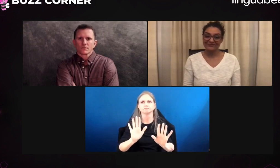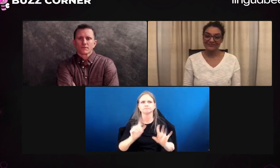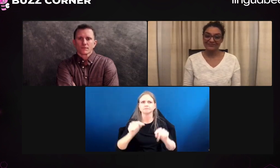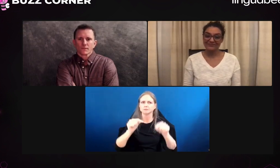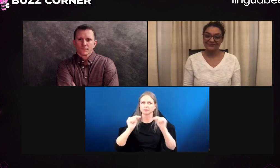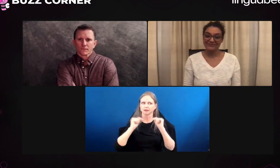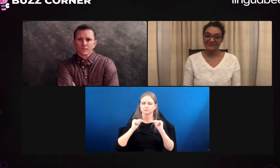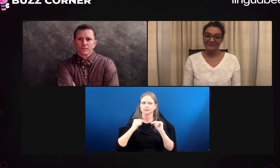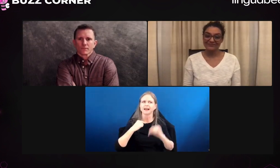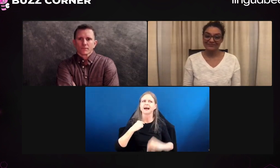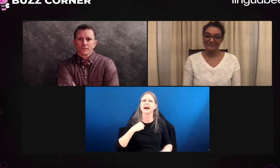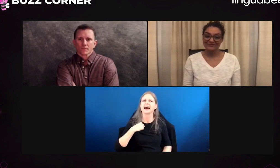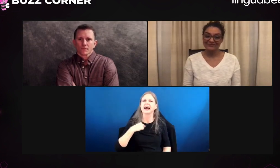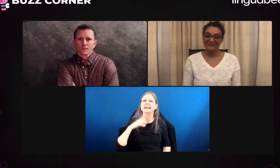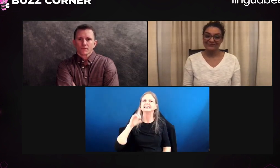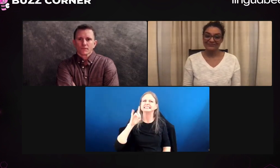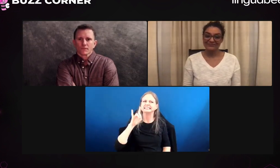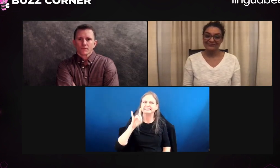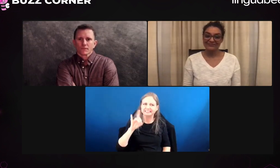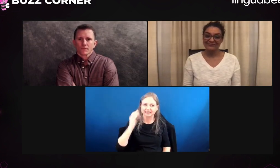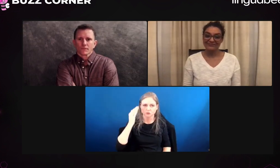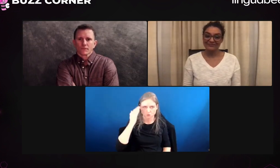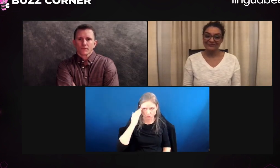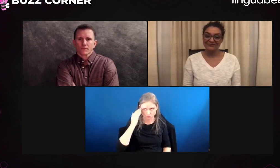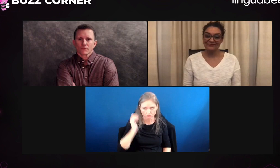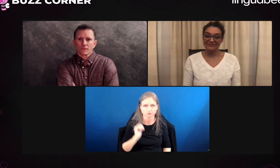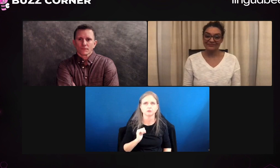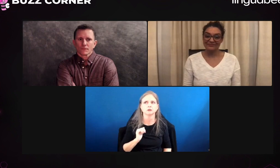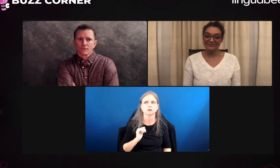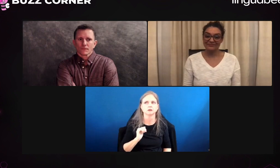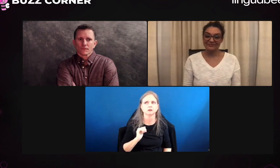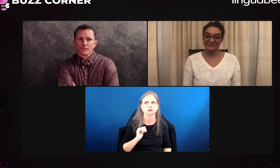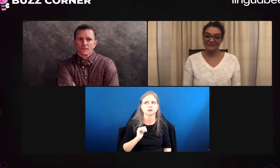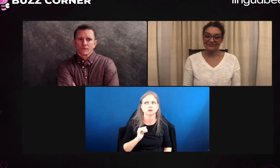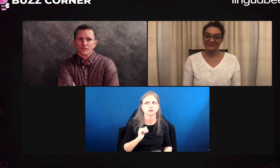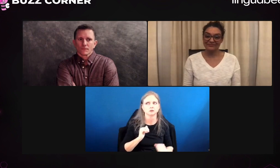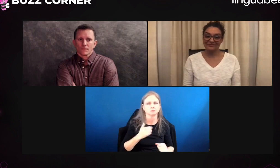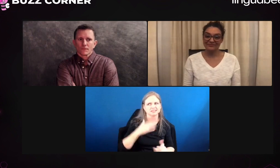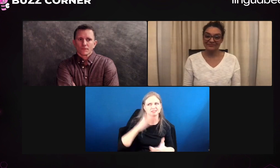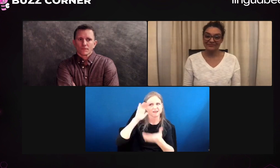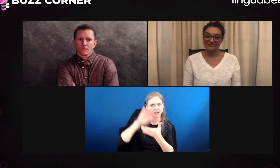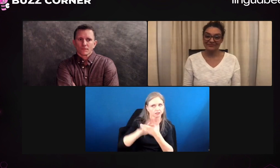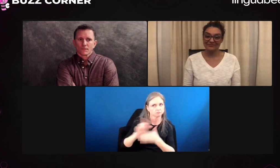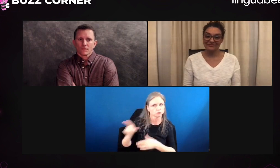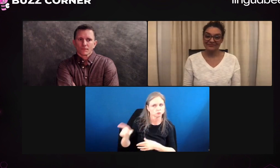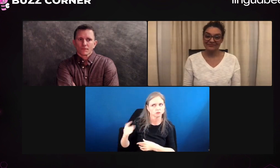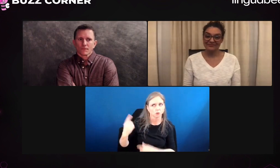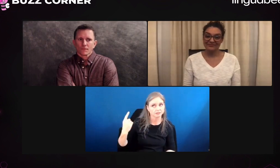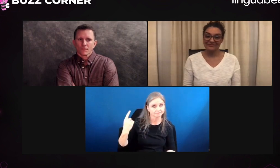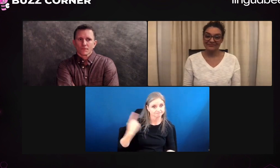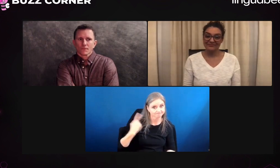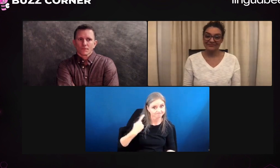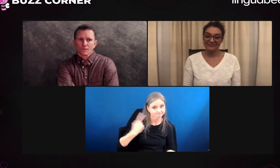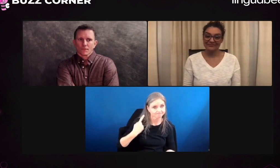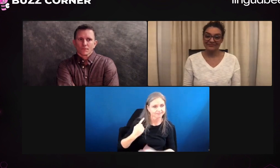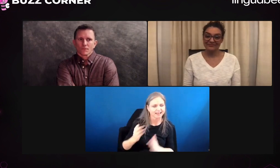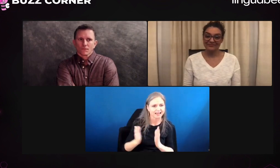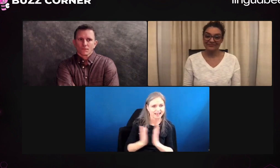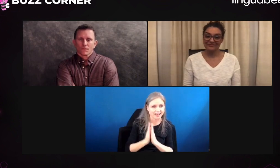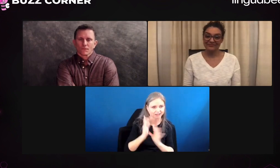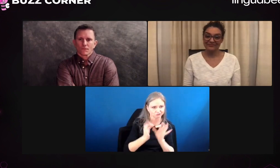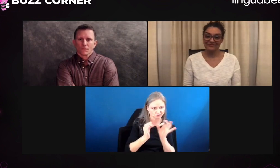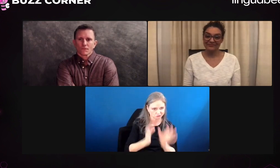little late to the game, so to speak. But again, just to back up, let me clarify. I did